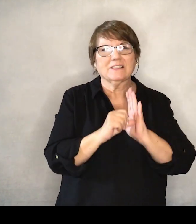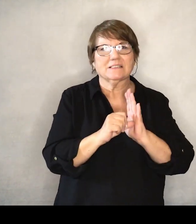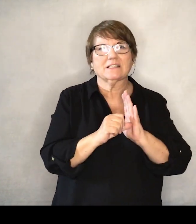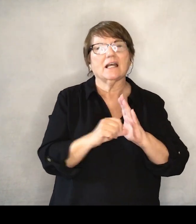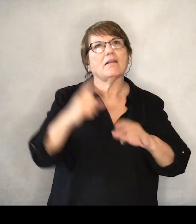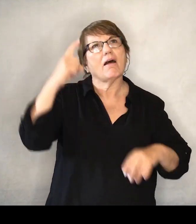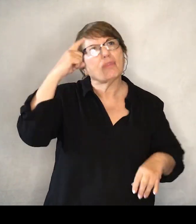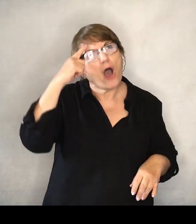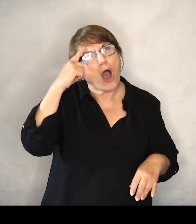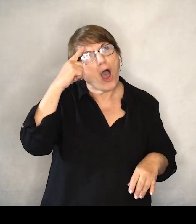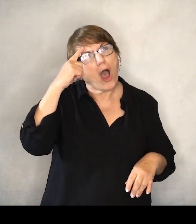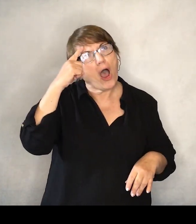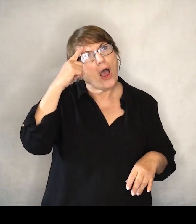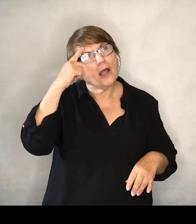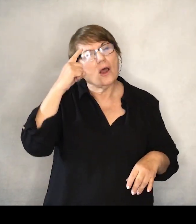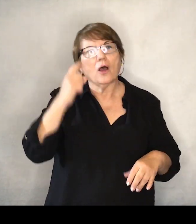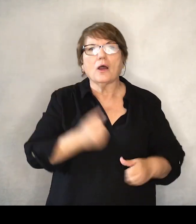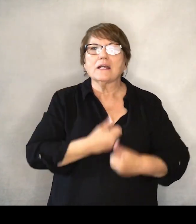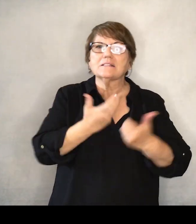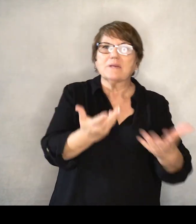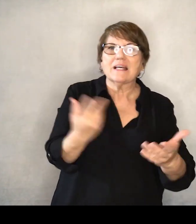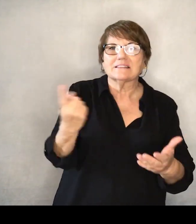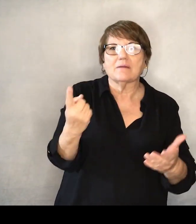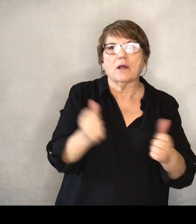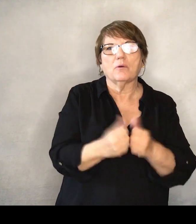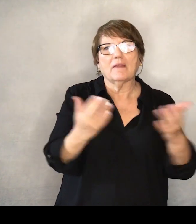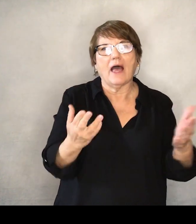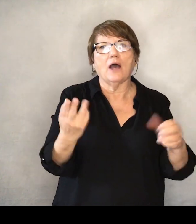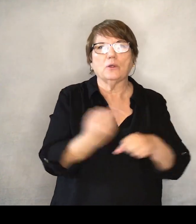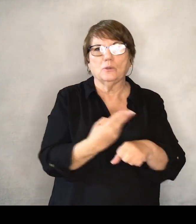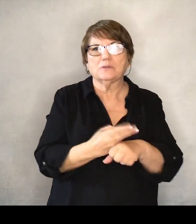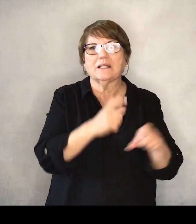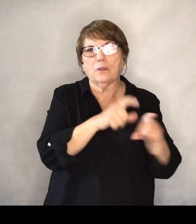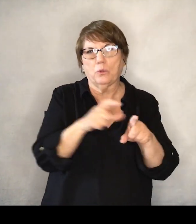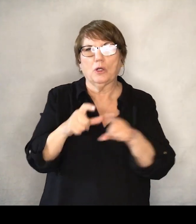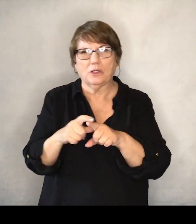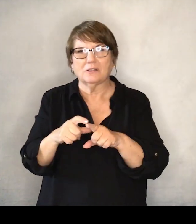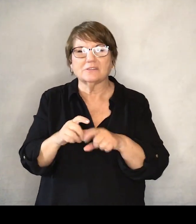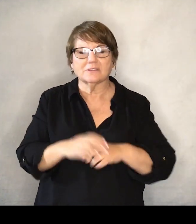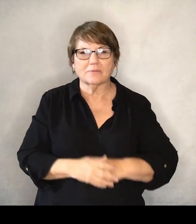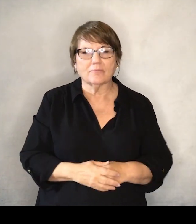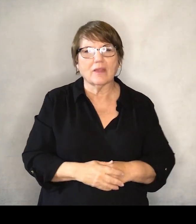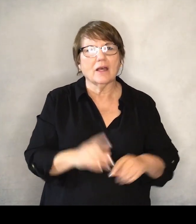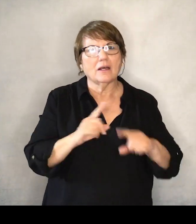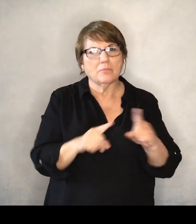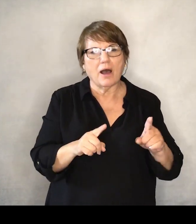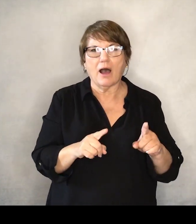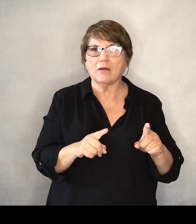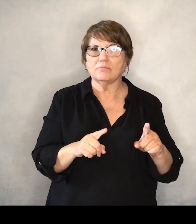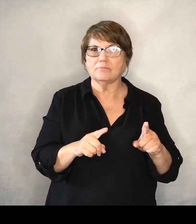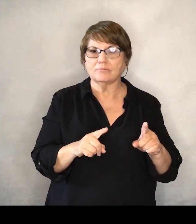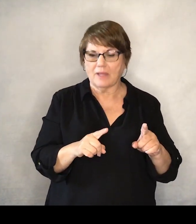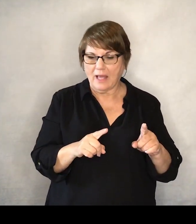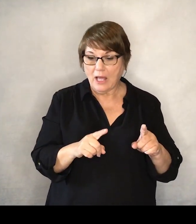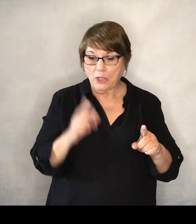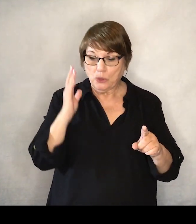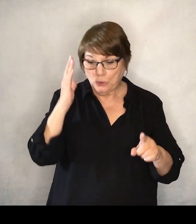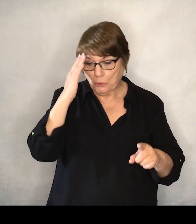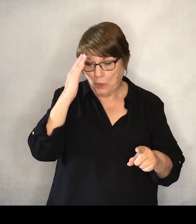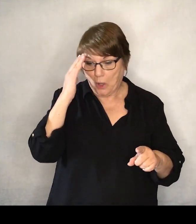a thought or to express something without using any words. But then came the acronyms.